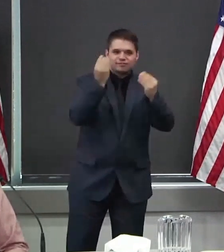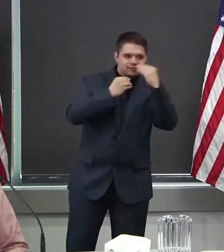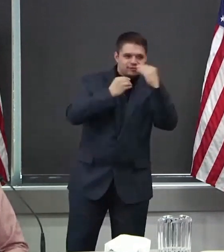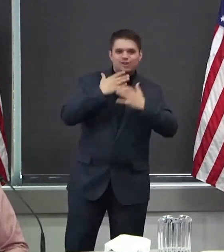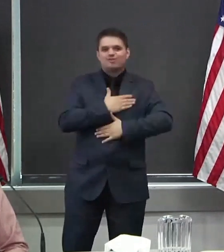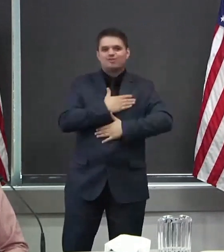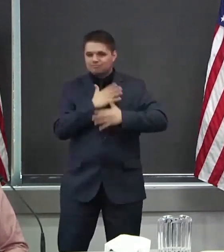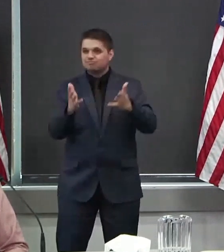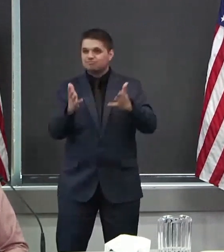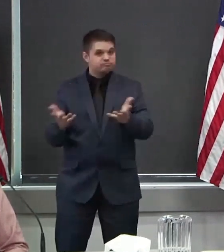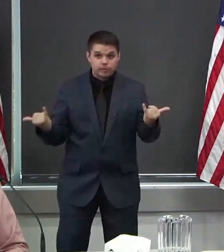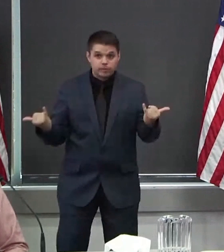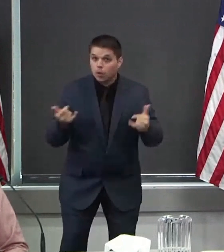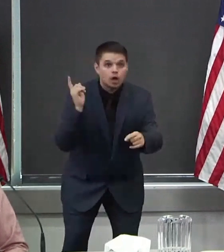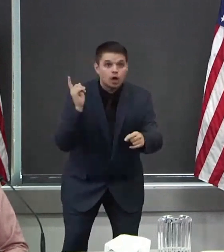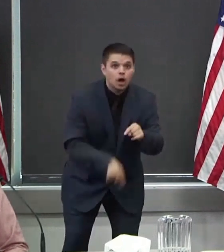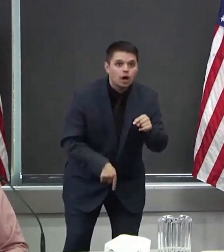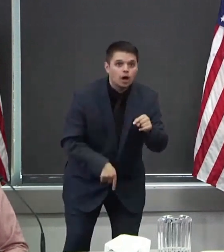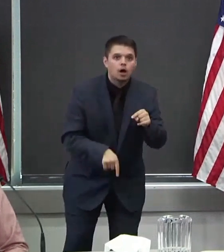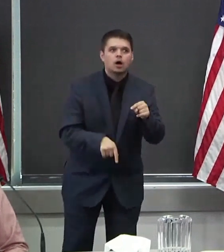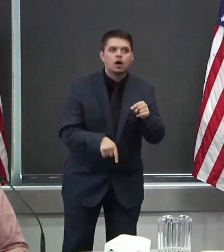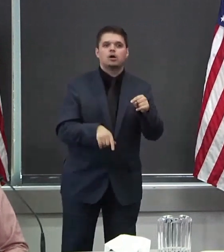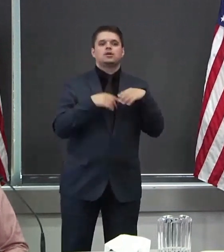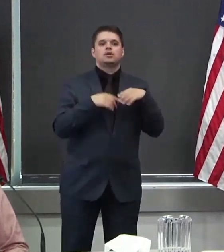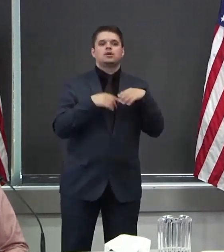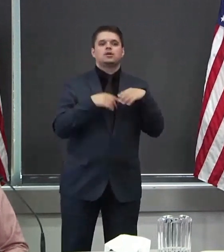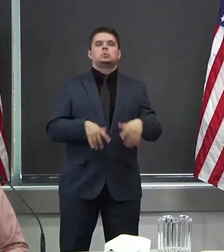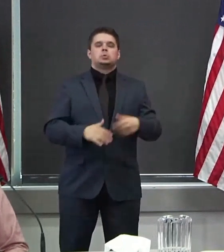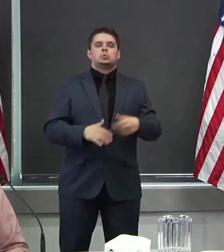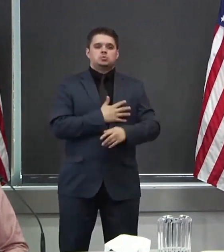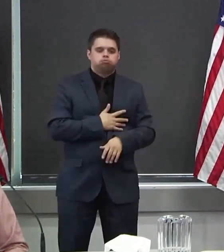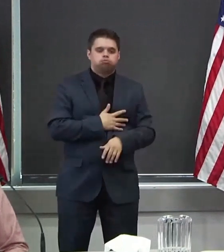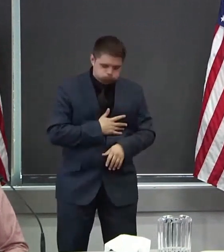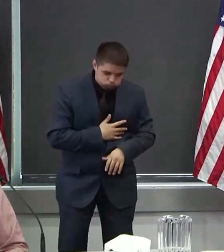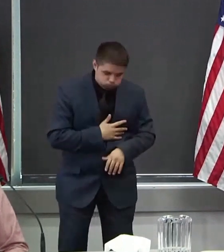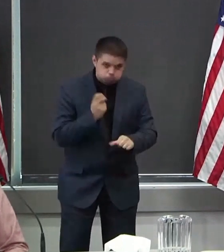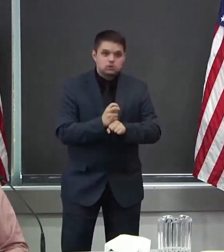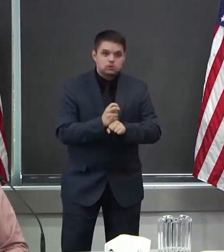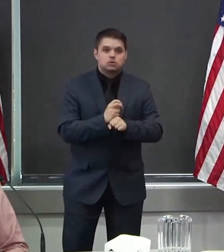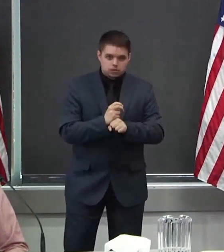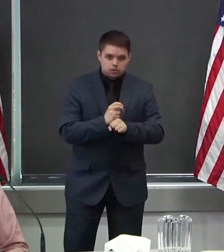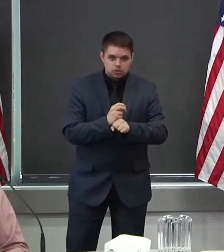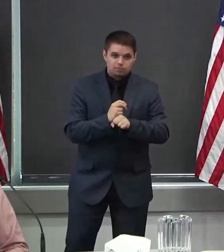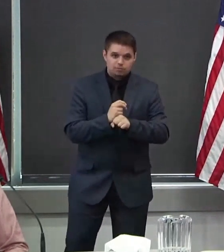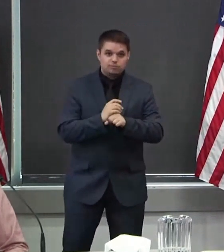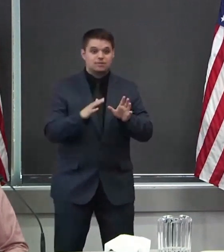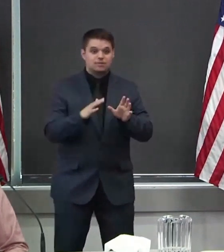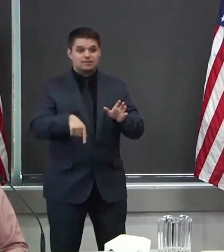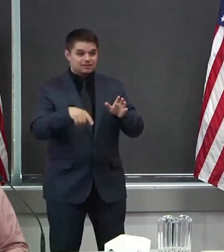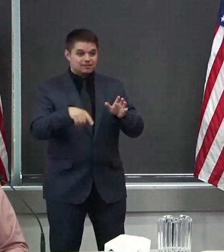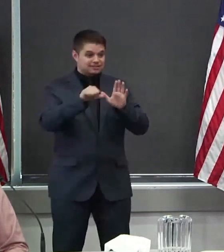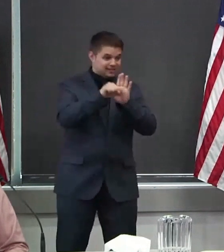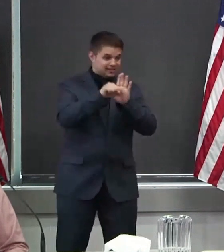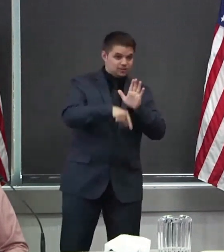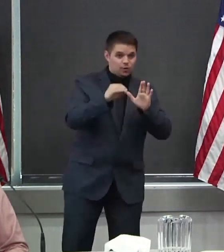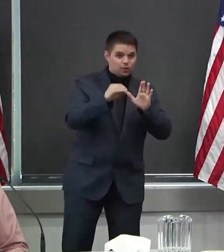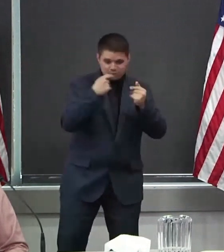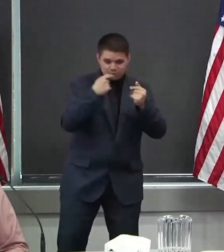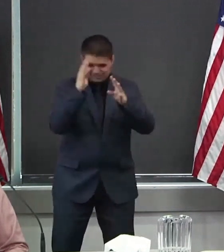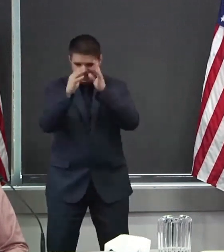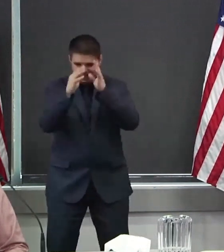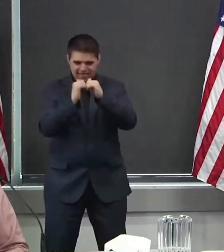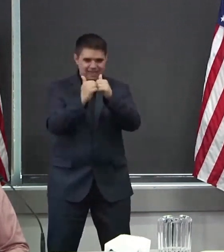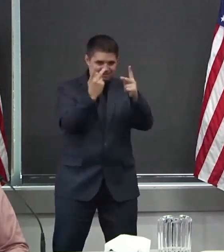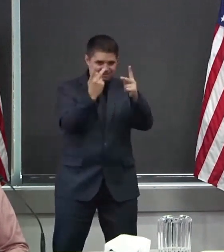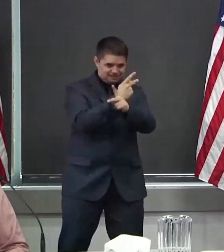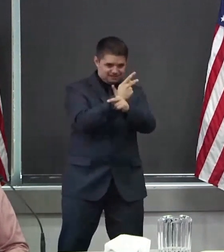applaud the creativity of folks across the state as they are visiting their